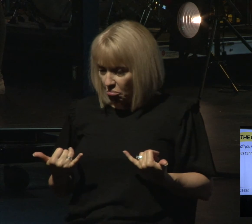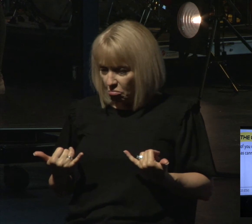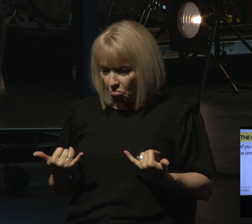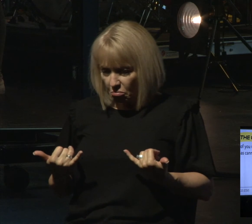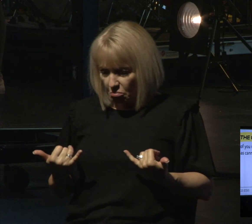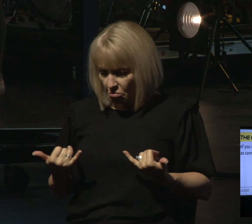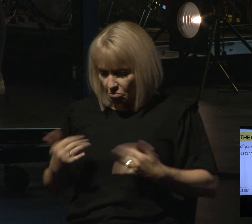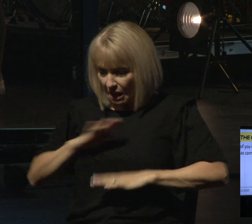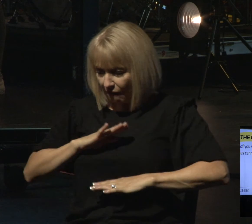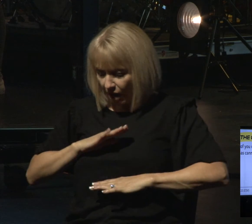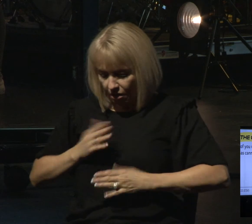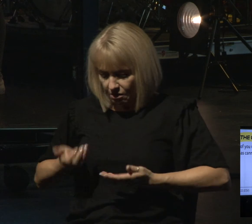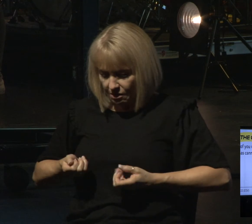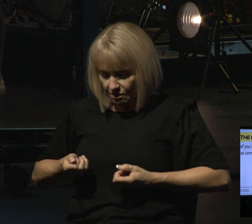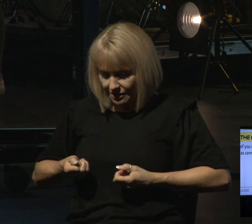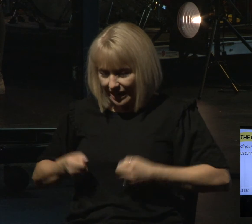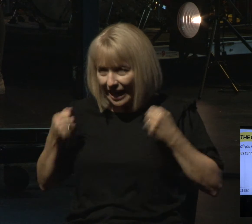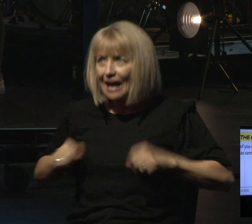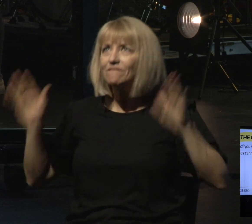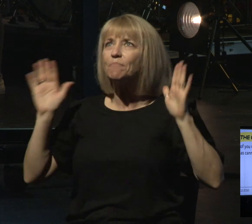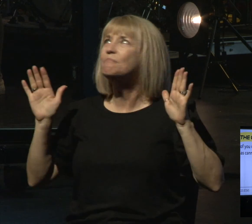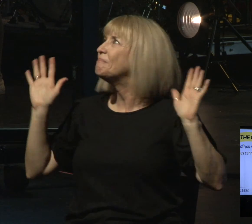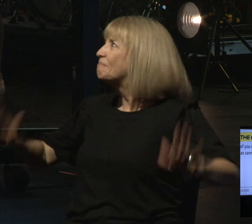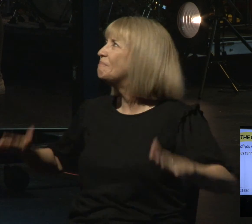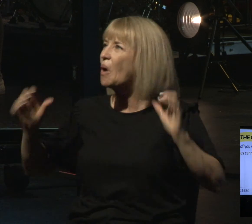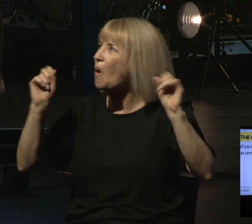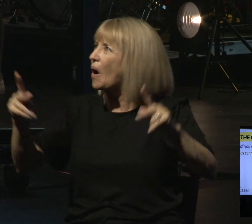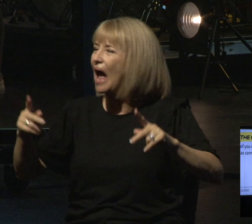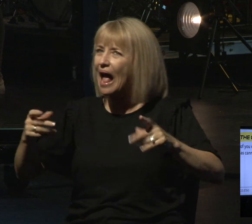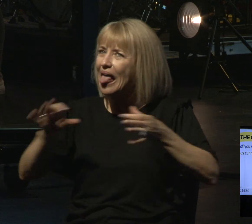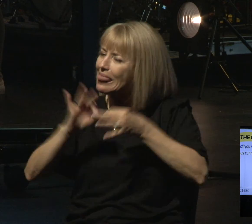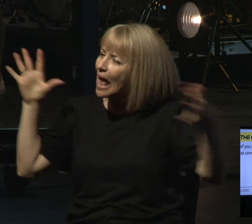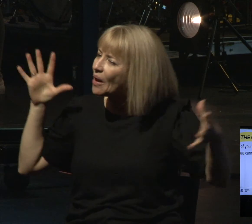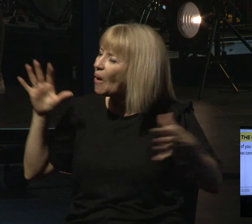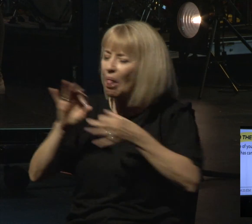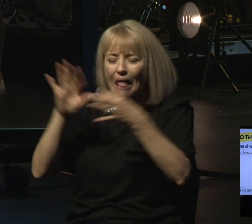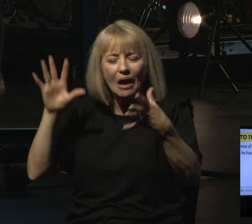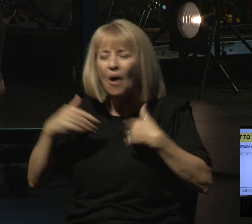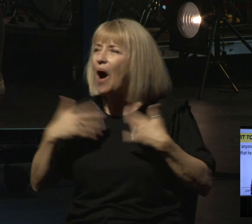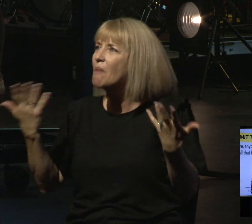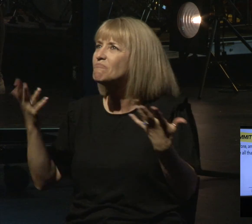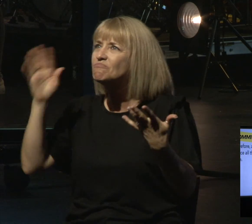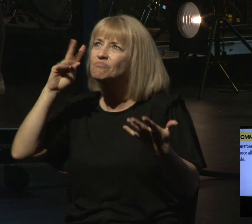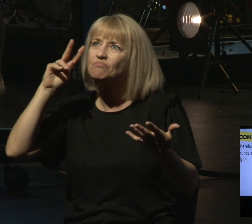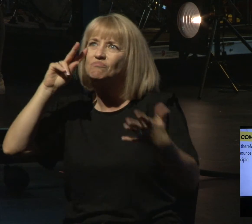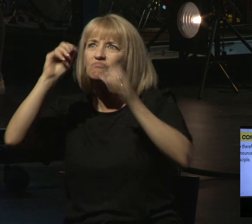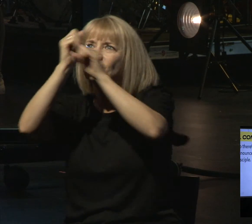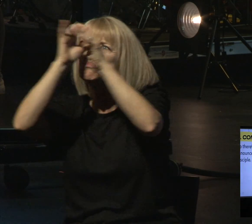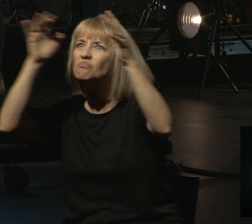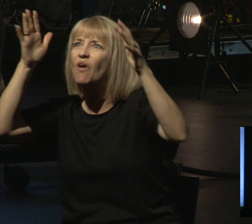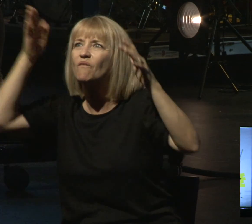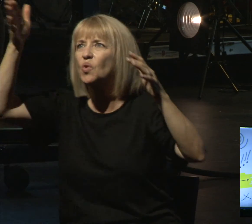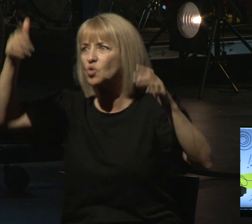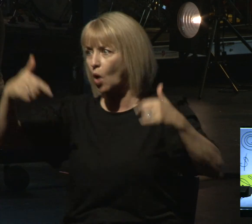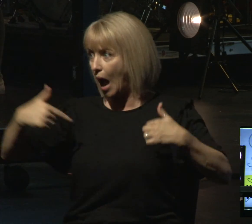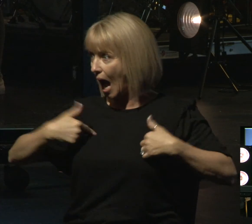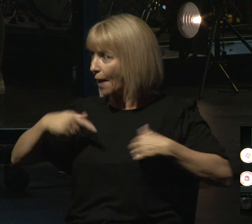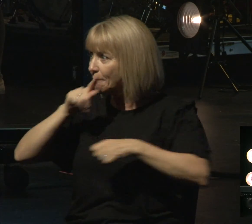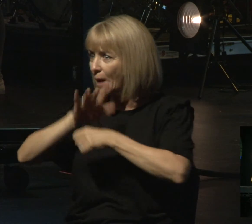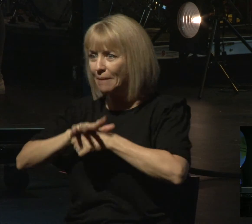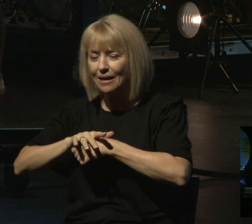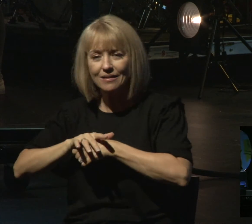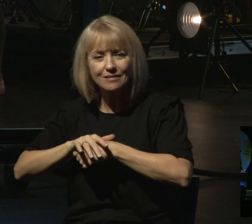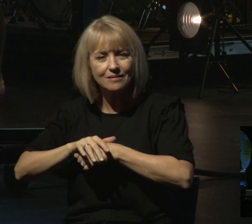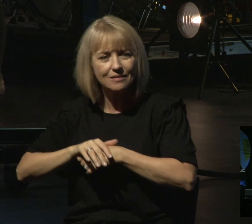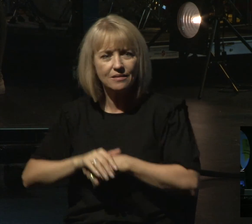what could be. And I got to tell you this. My family and I were committed to what could be.